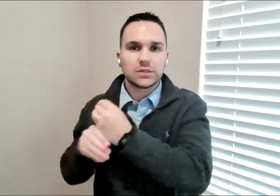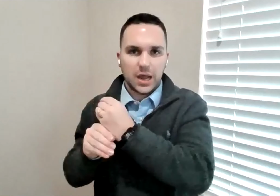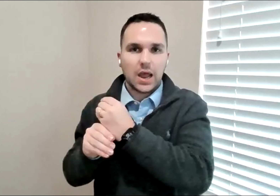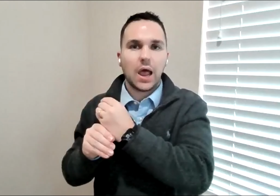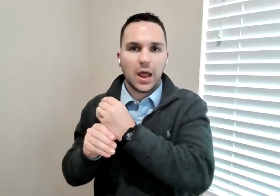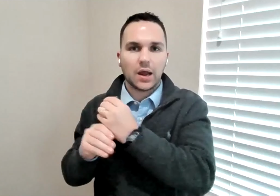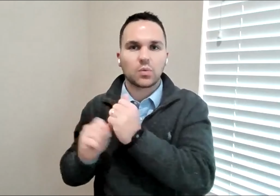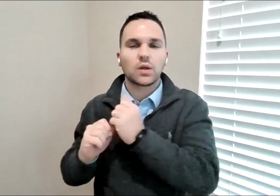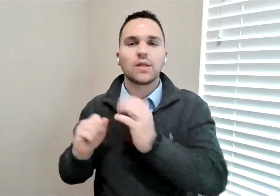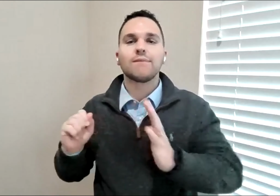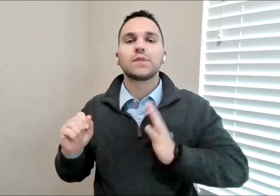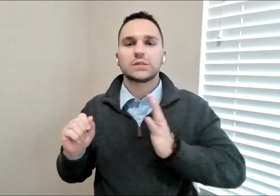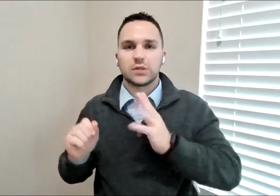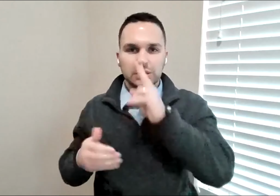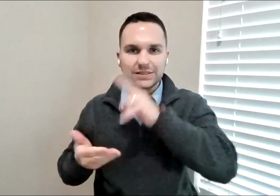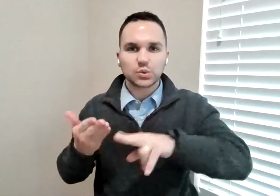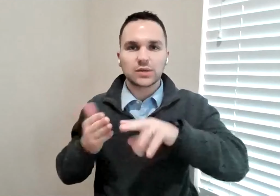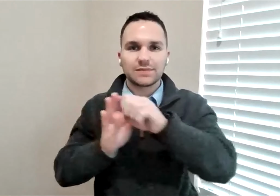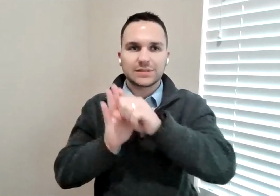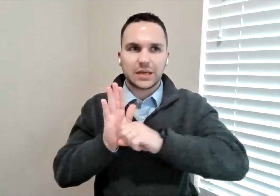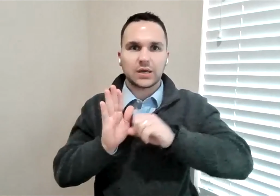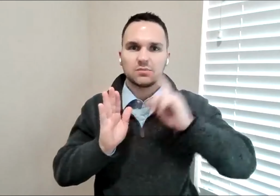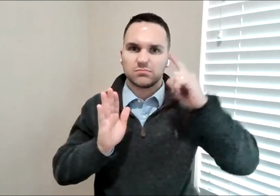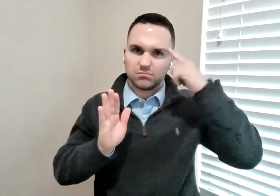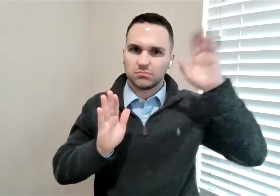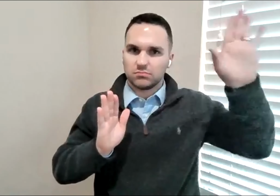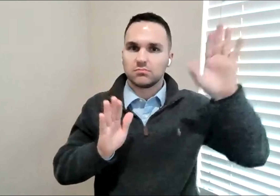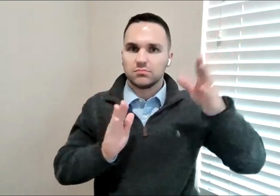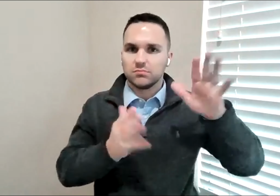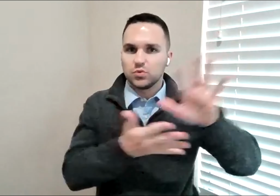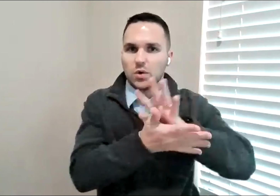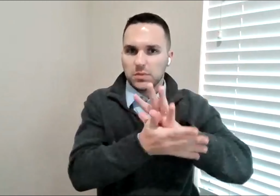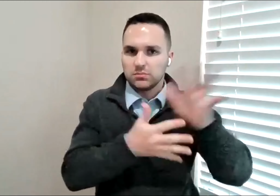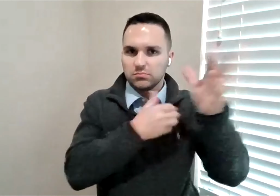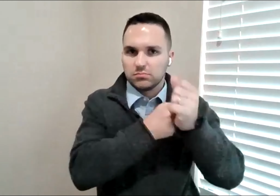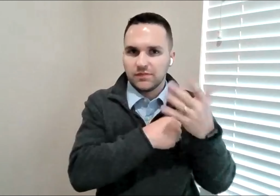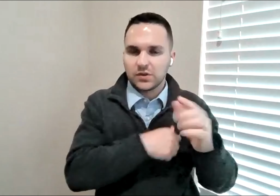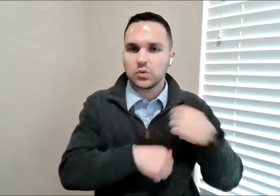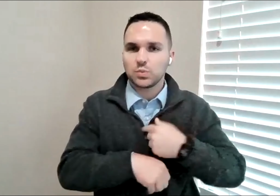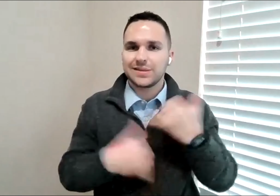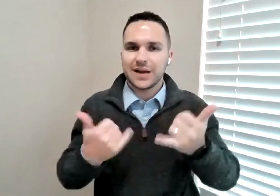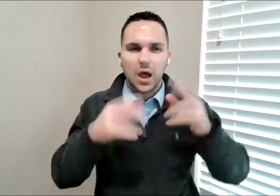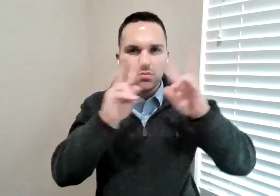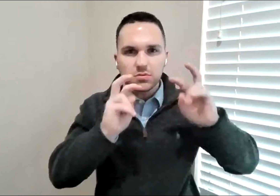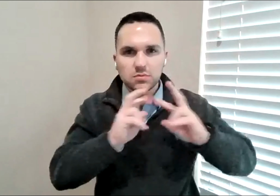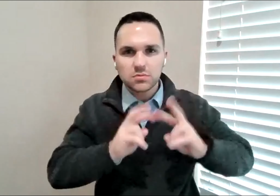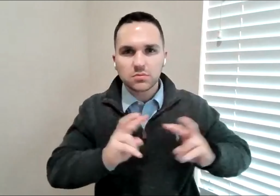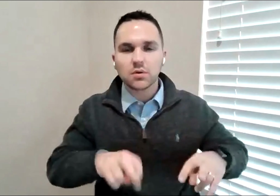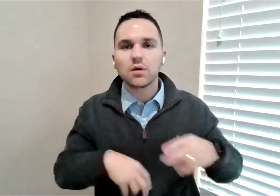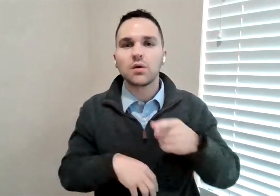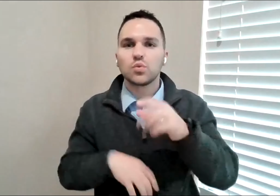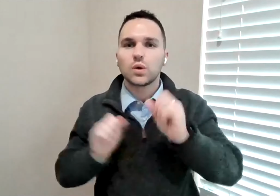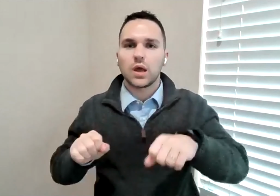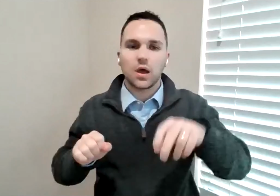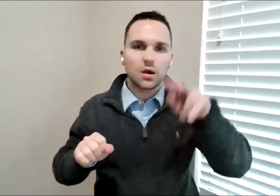official Secretary of State documents, and we are working on taking those apart so that you can go to that webpage and you'll